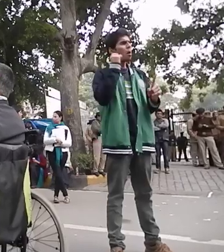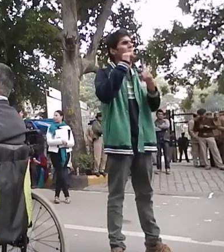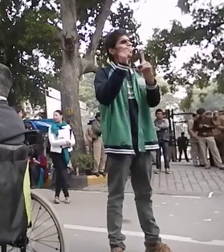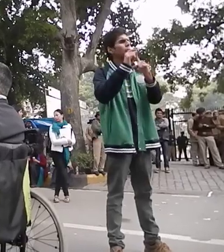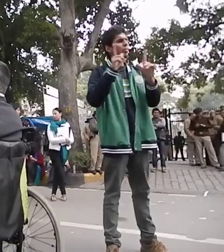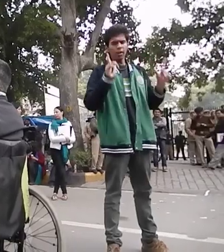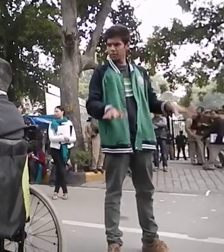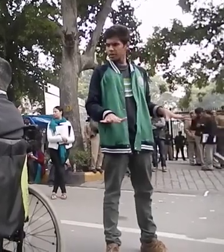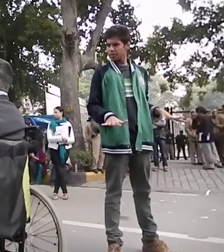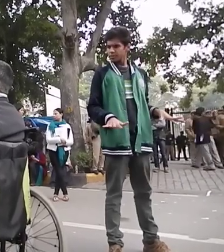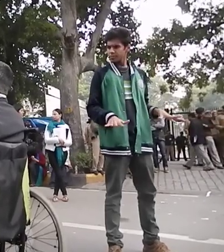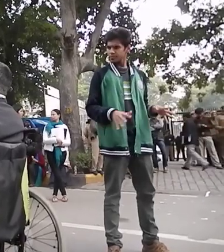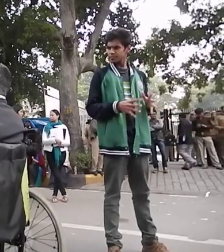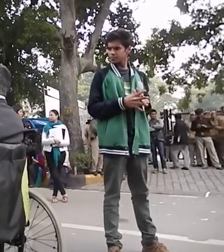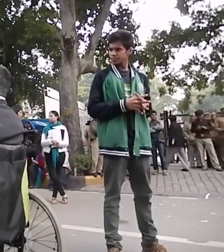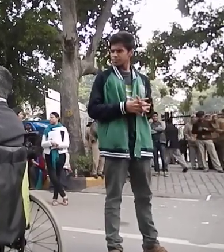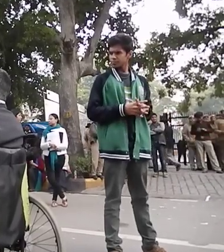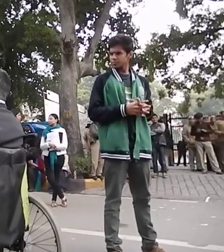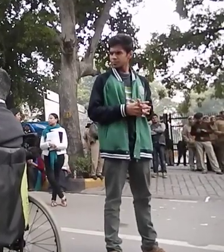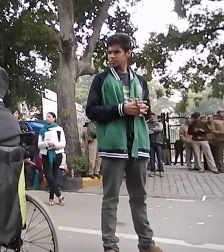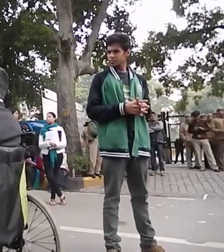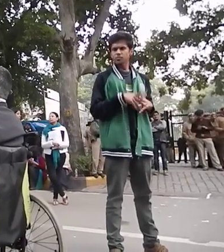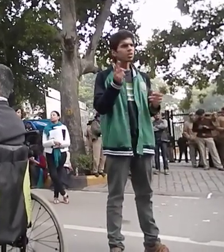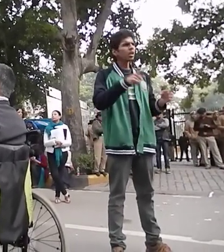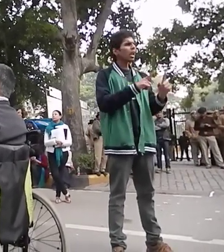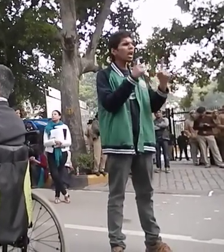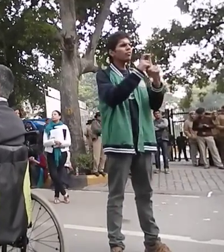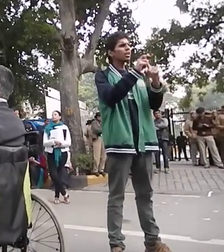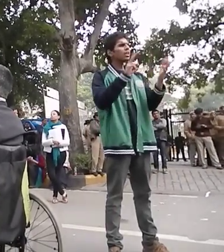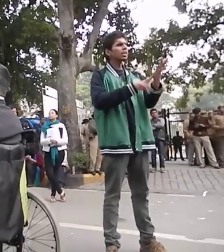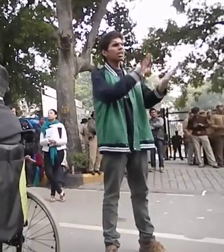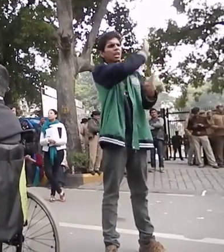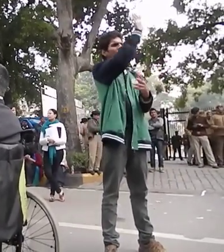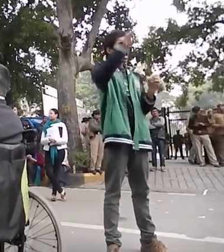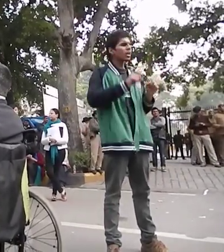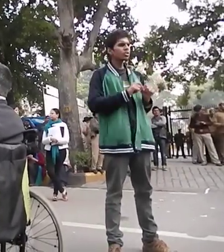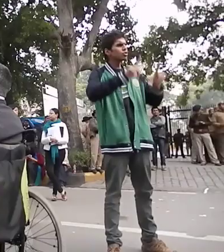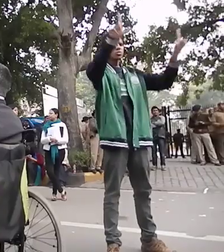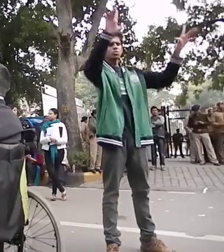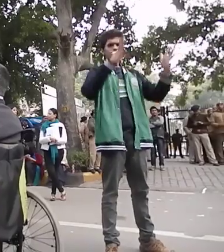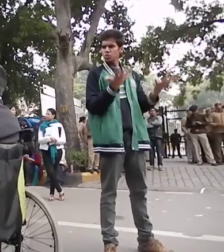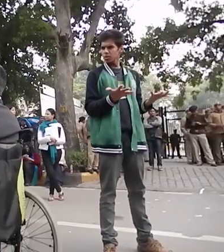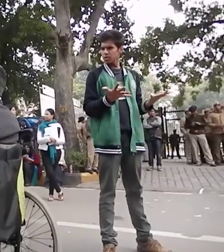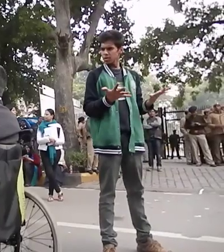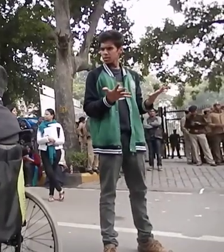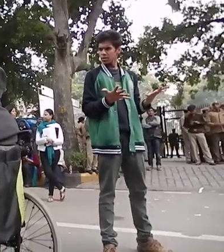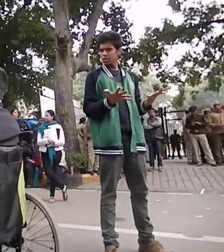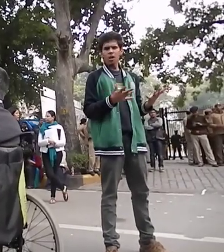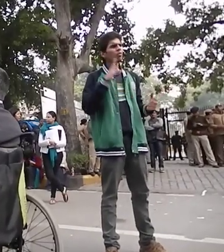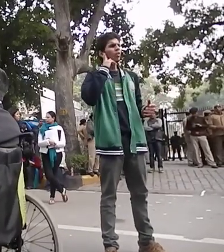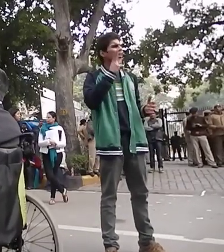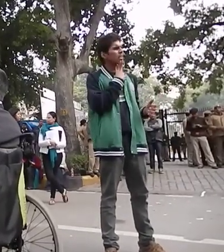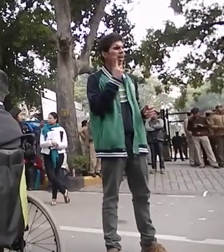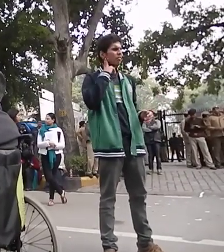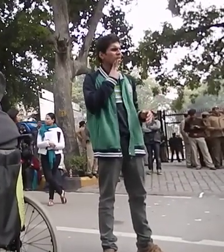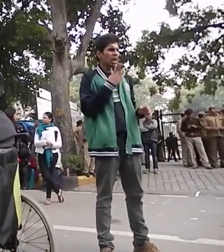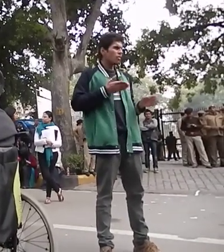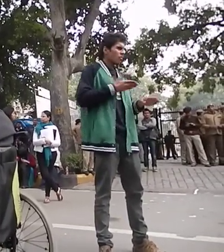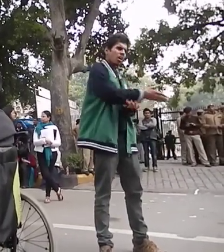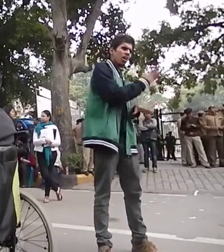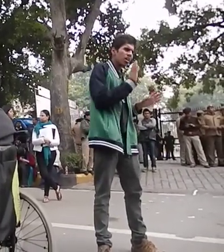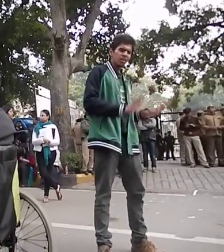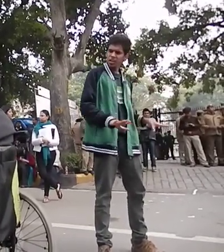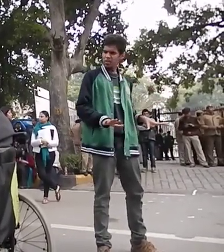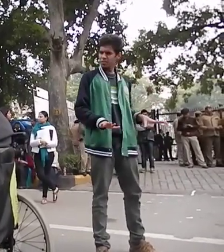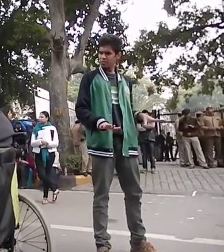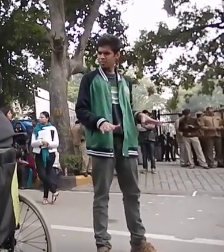is international. So if you are not going to telecast the international, then it's obviously going to affect the deaf population in a very big way. So that